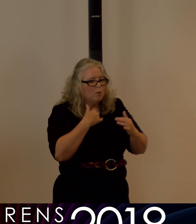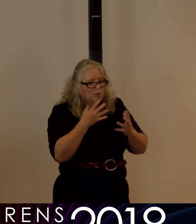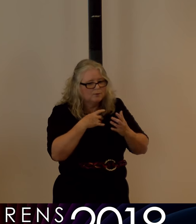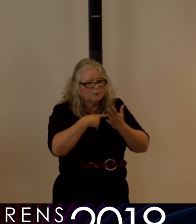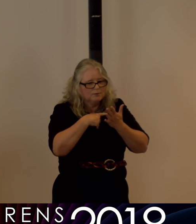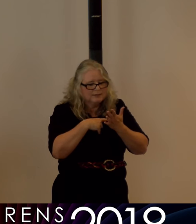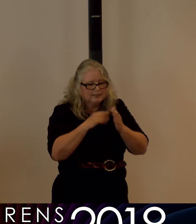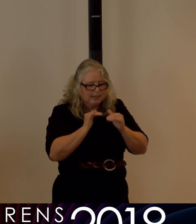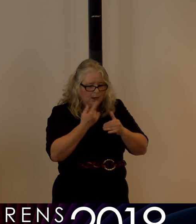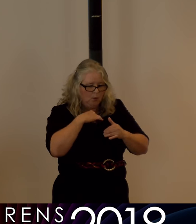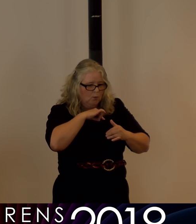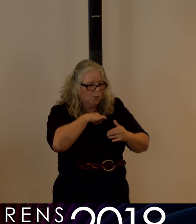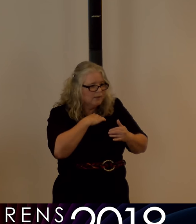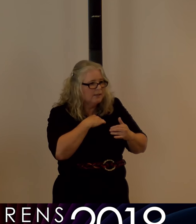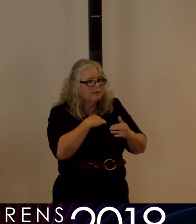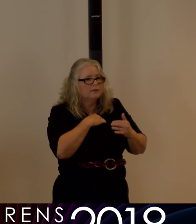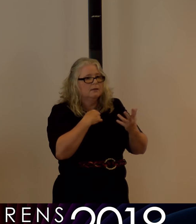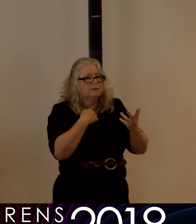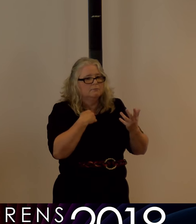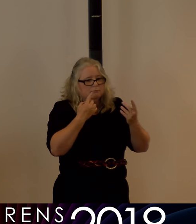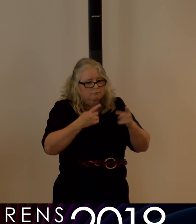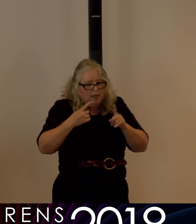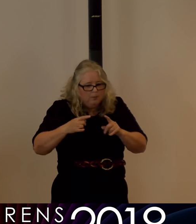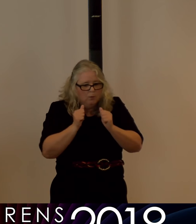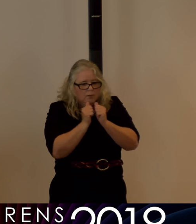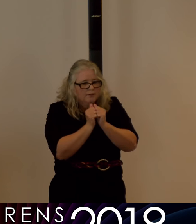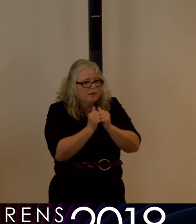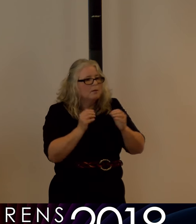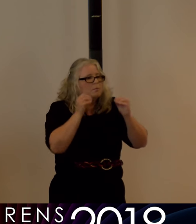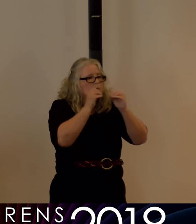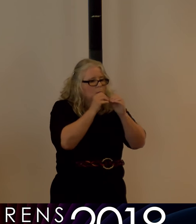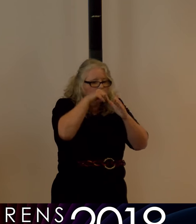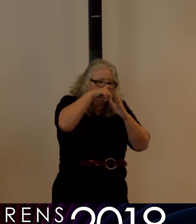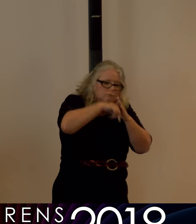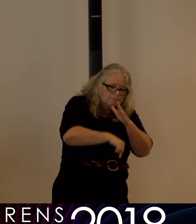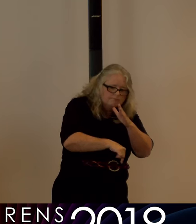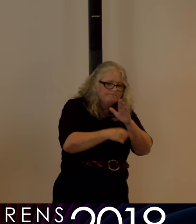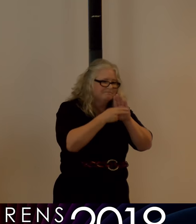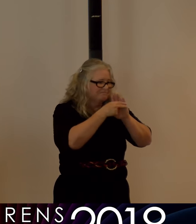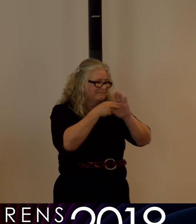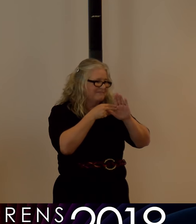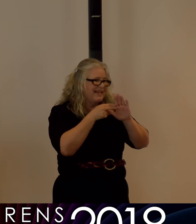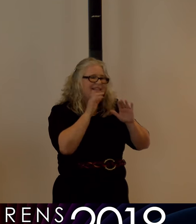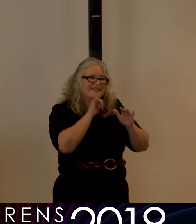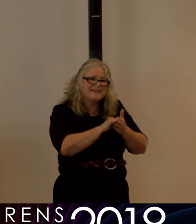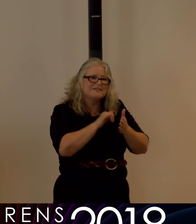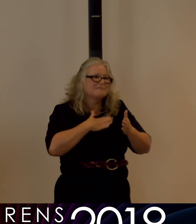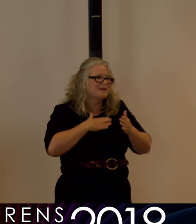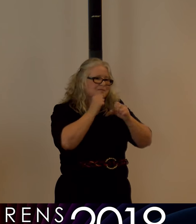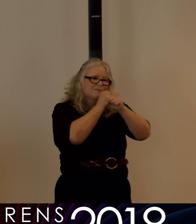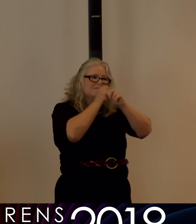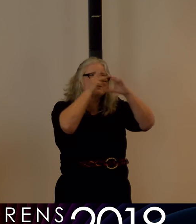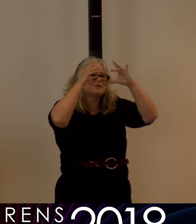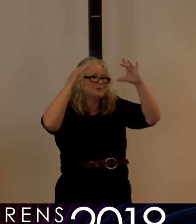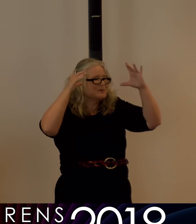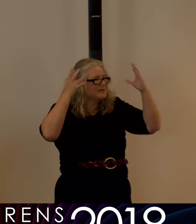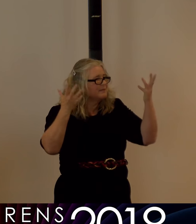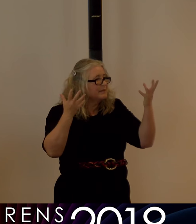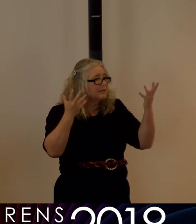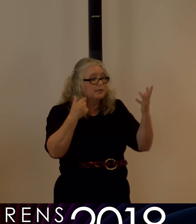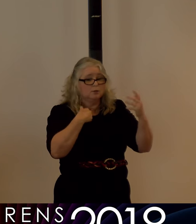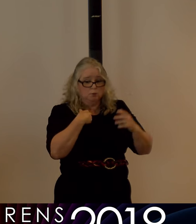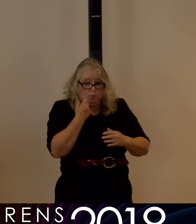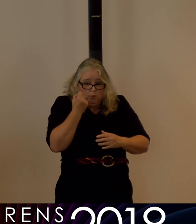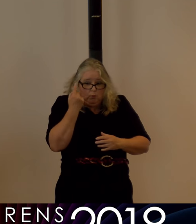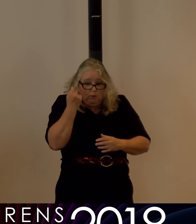more comprehensive diagnosis, because that's been one of my longstanding dreams, is to solve or understand the